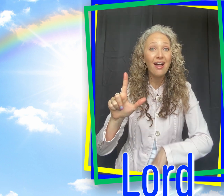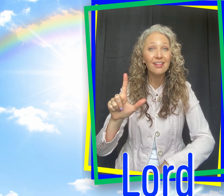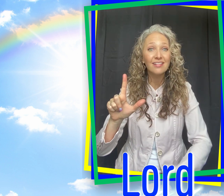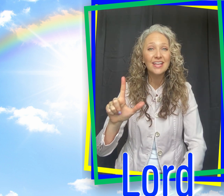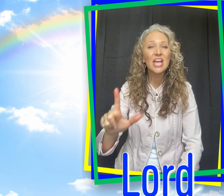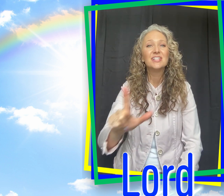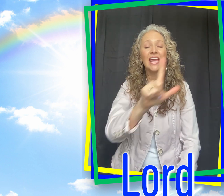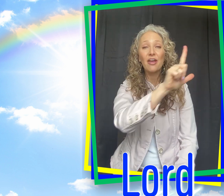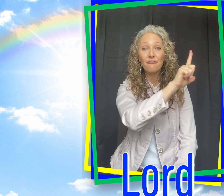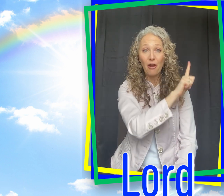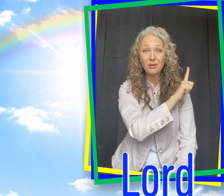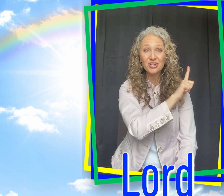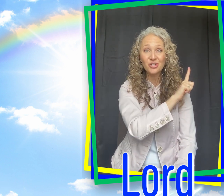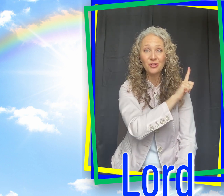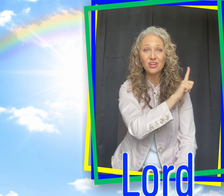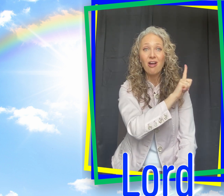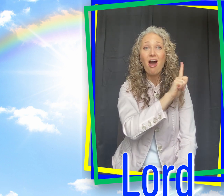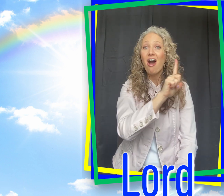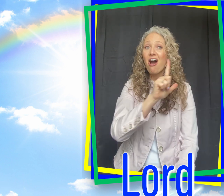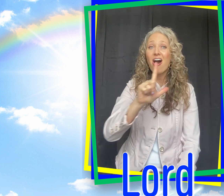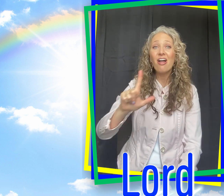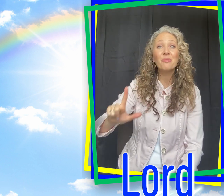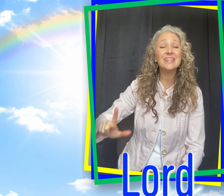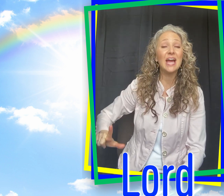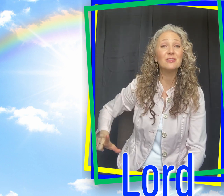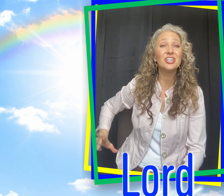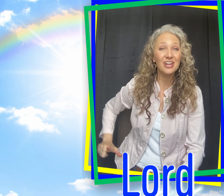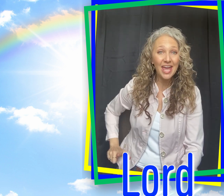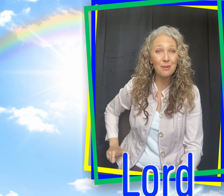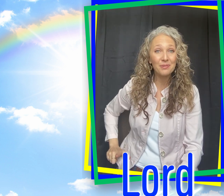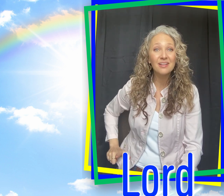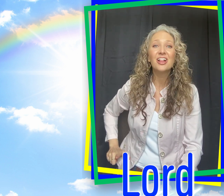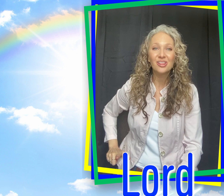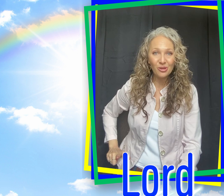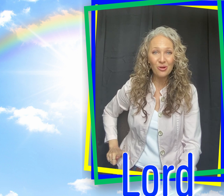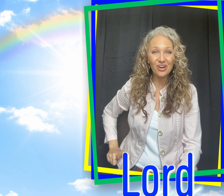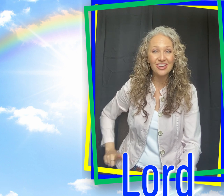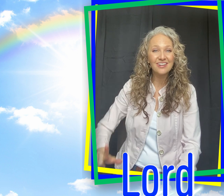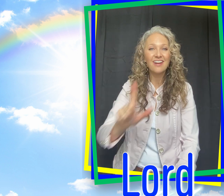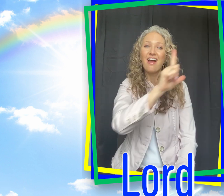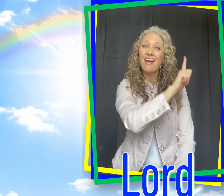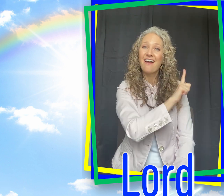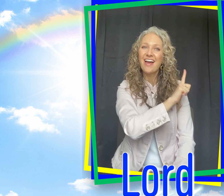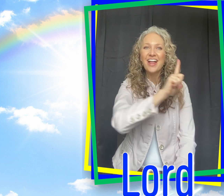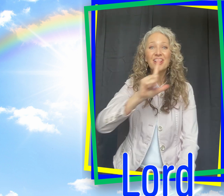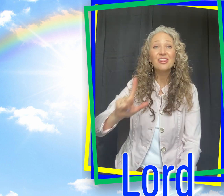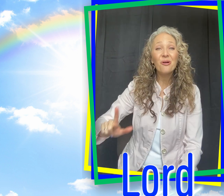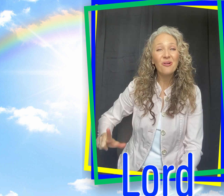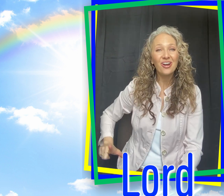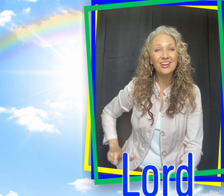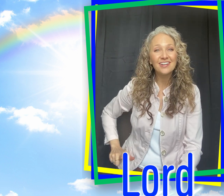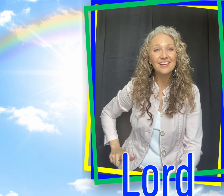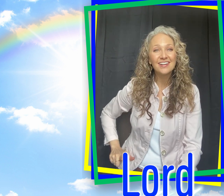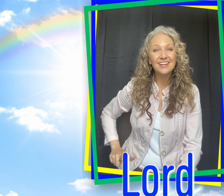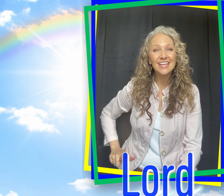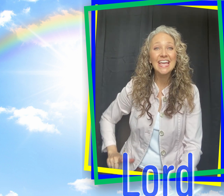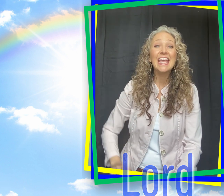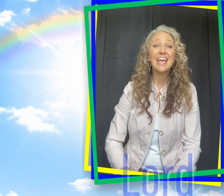capital L. Take it from your shoulder all the way down to your hip. Lord.